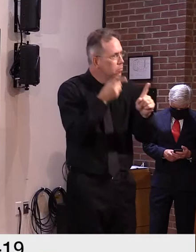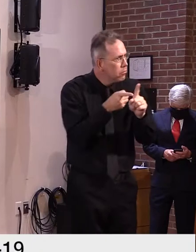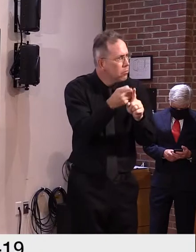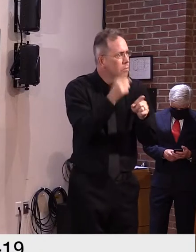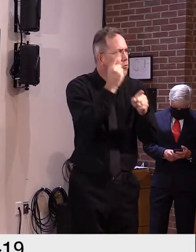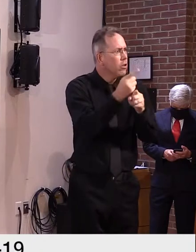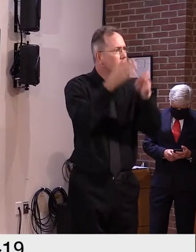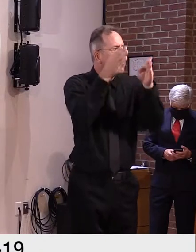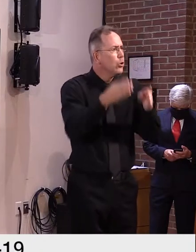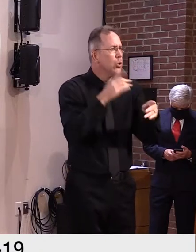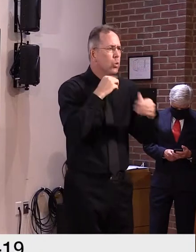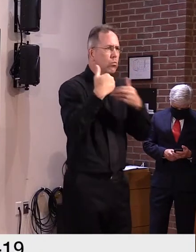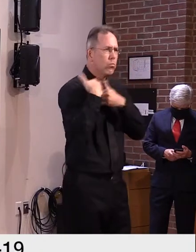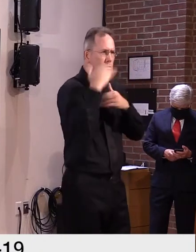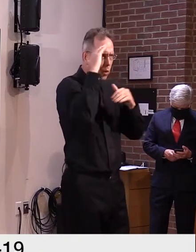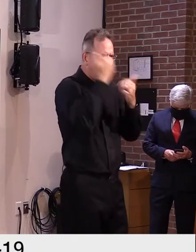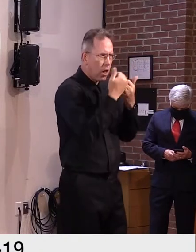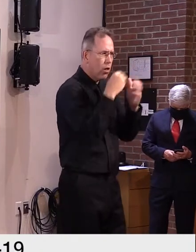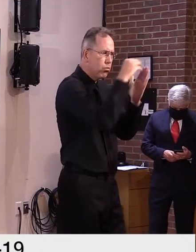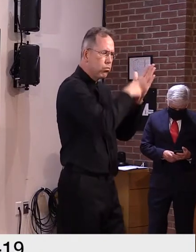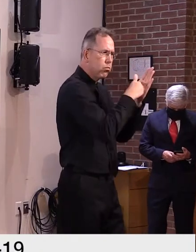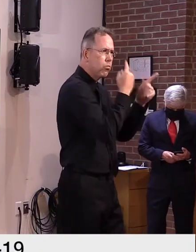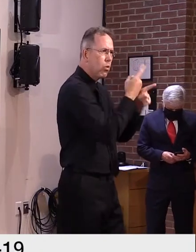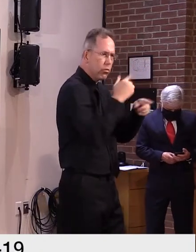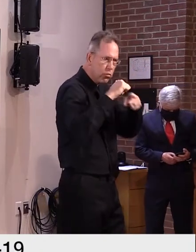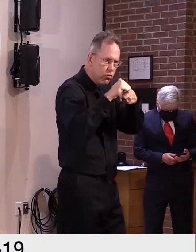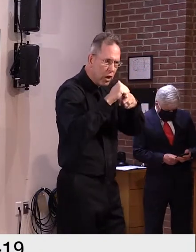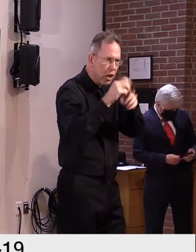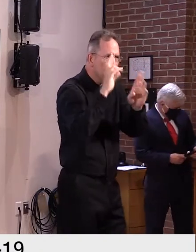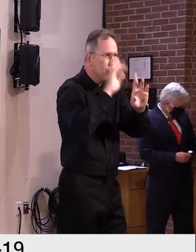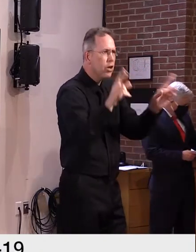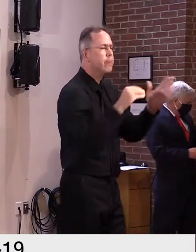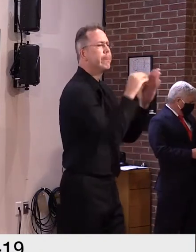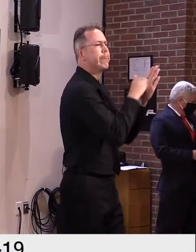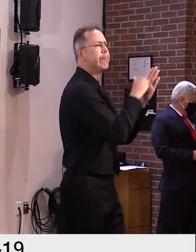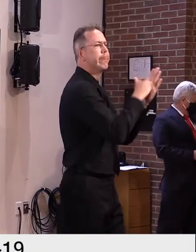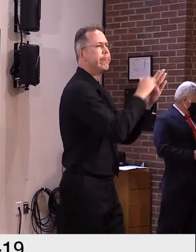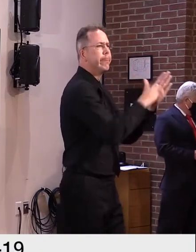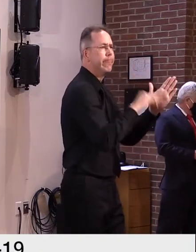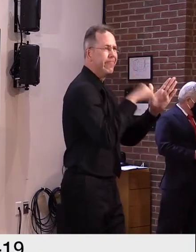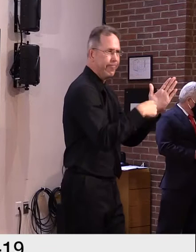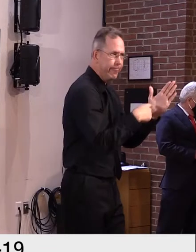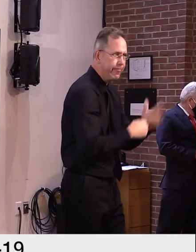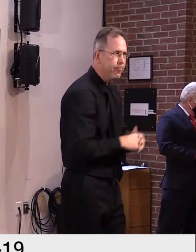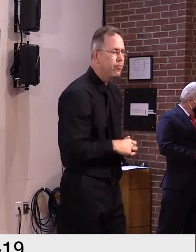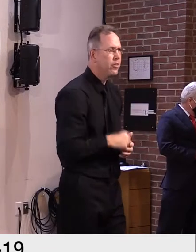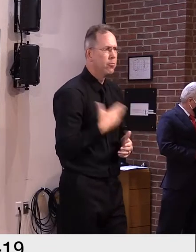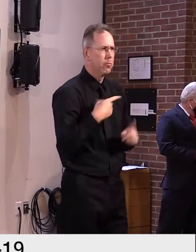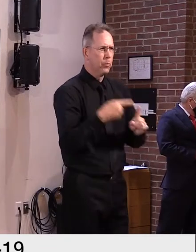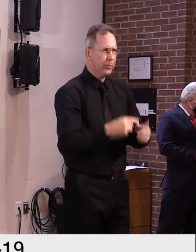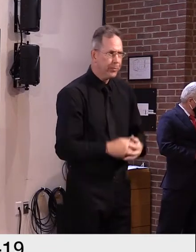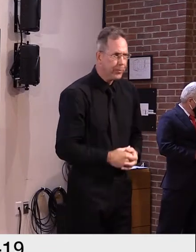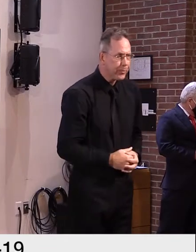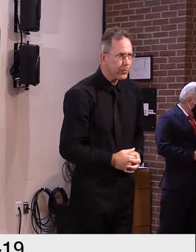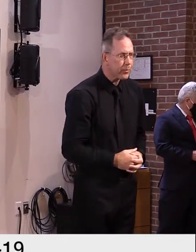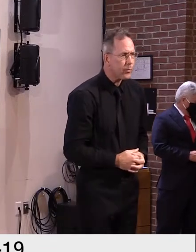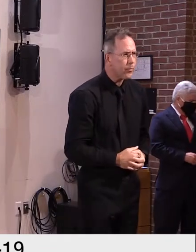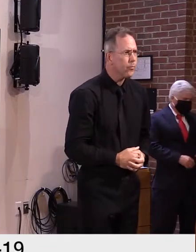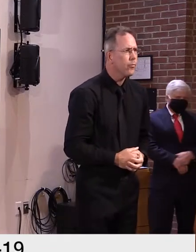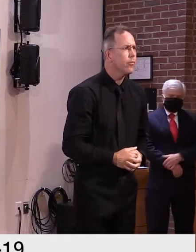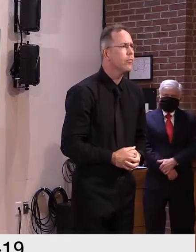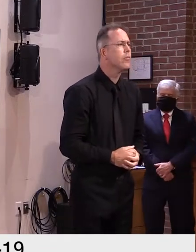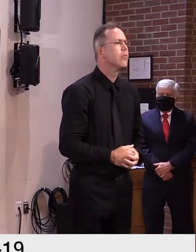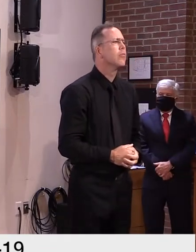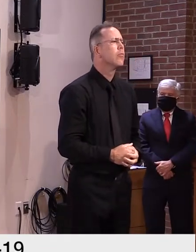a comprehensive fashion. Second point is that ever since I can remember, way